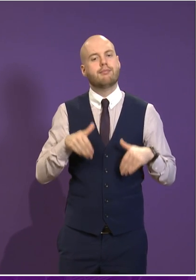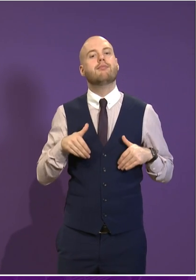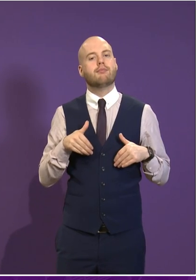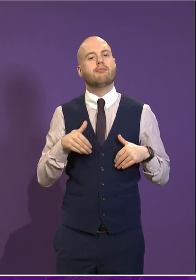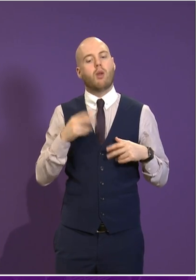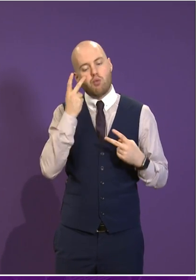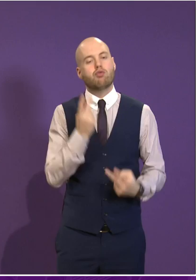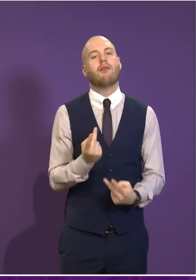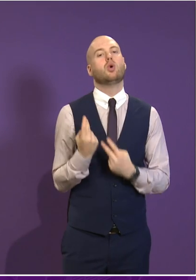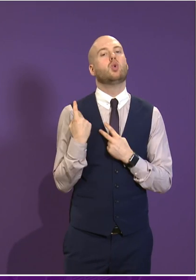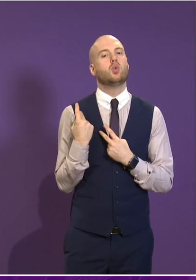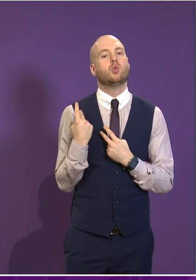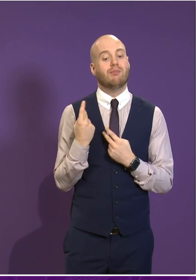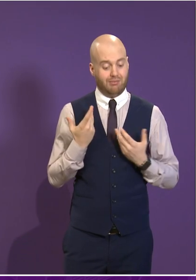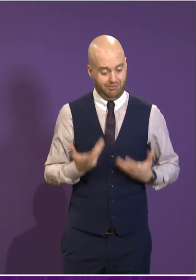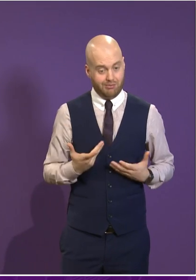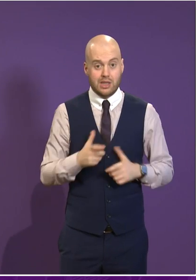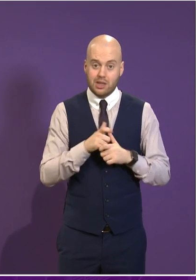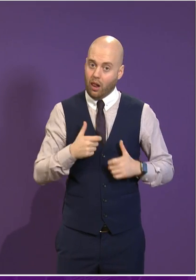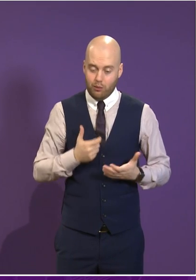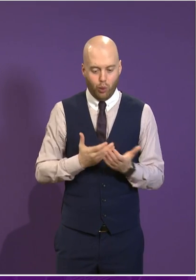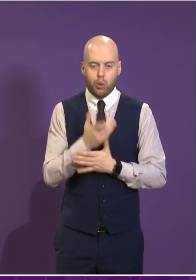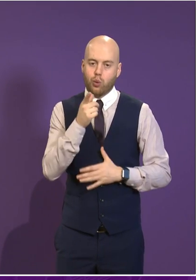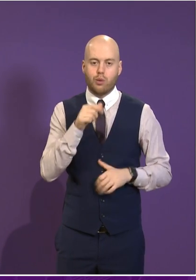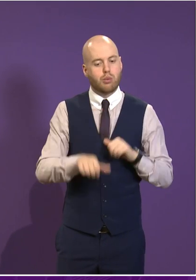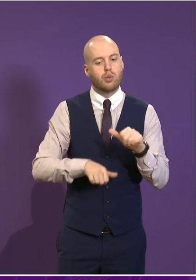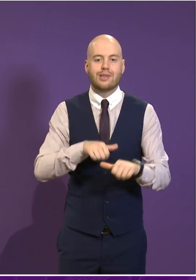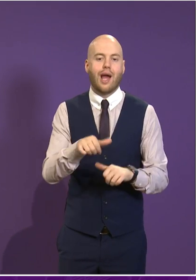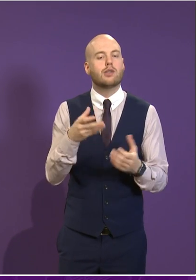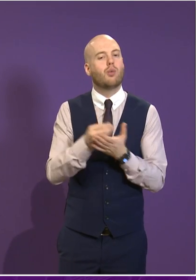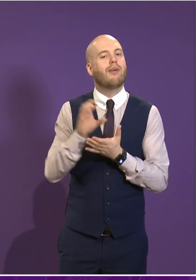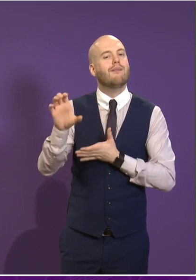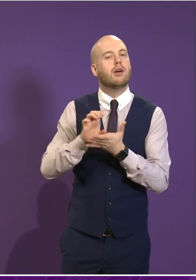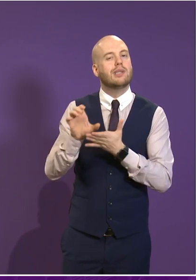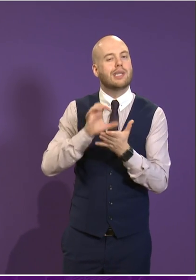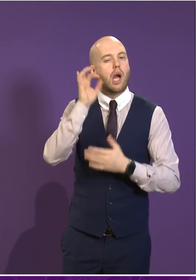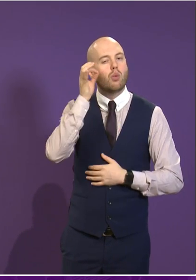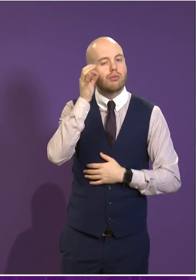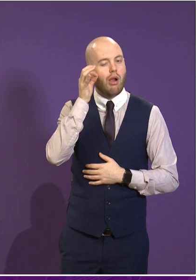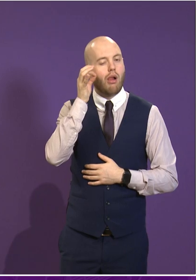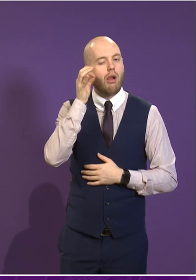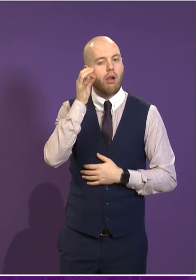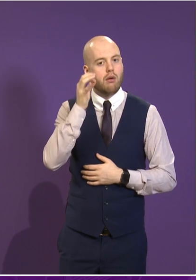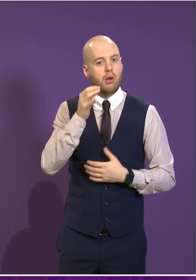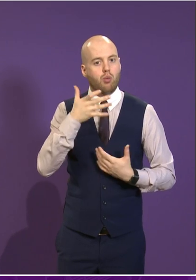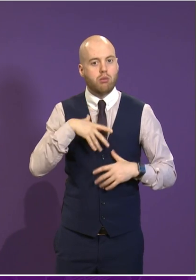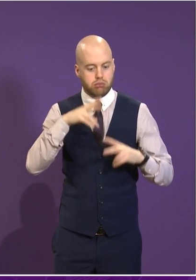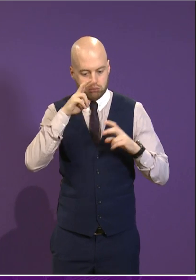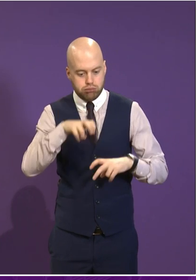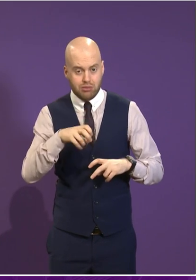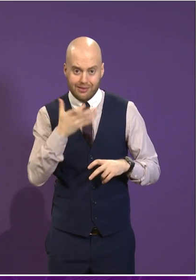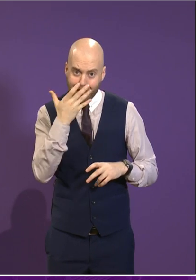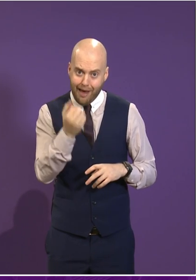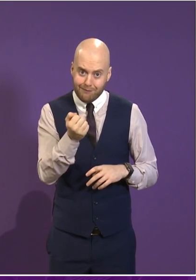review those, and we're going through that process with the Funding Council at the moment to see whether there's necessarily a different way of